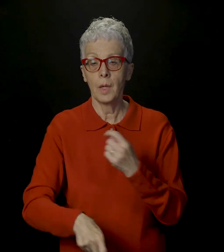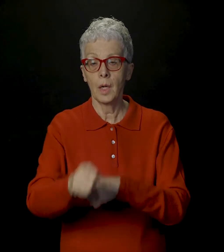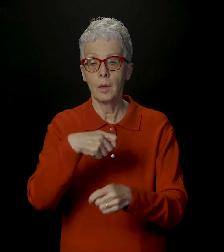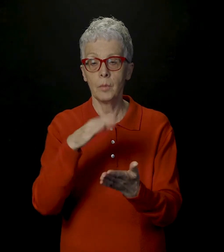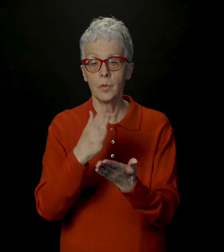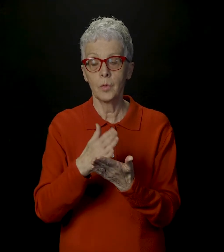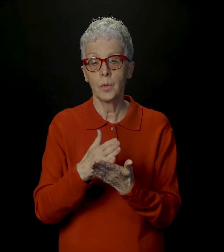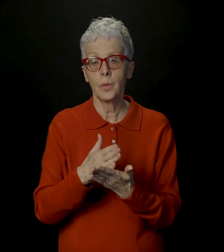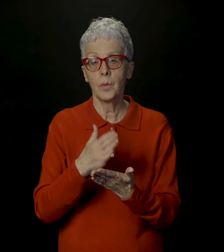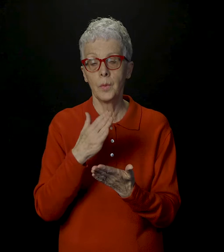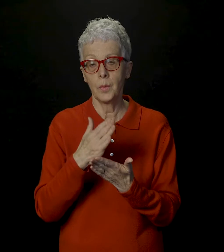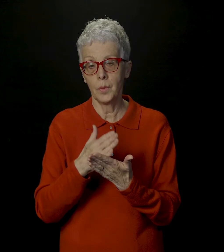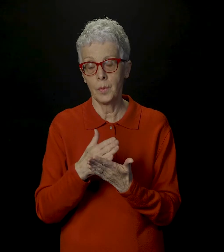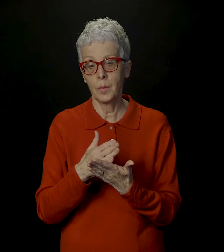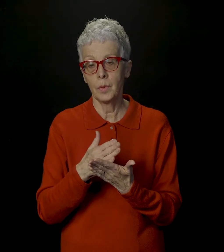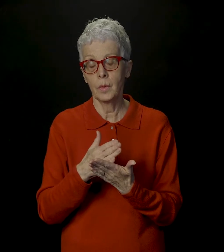be true